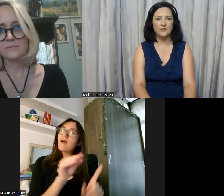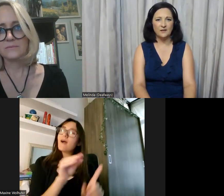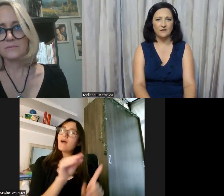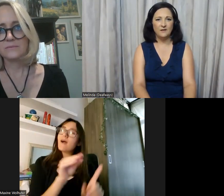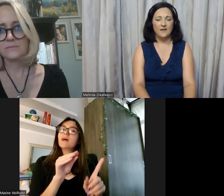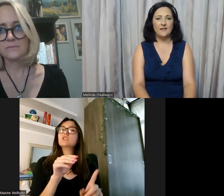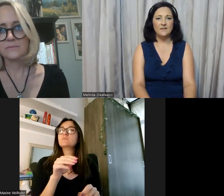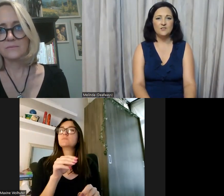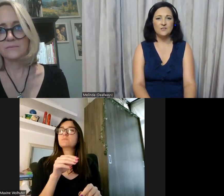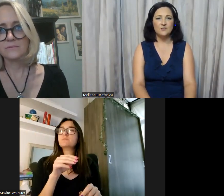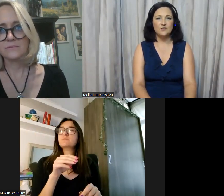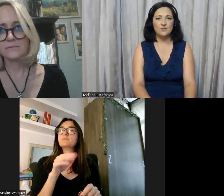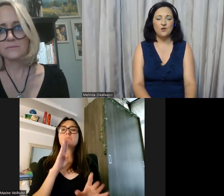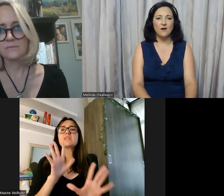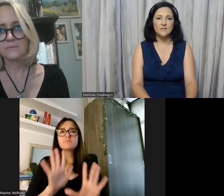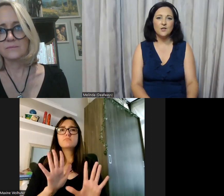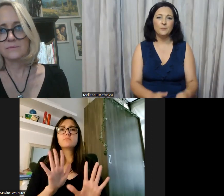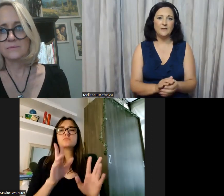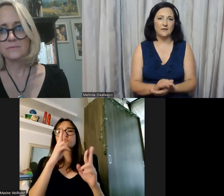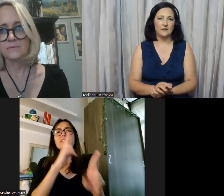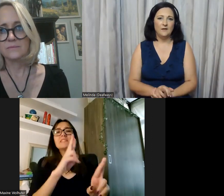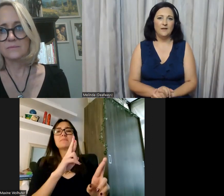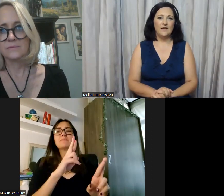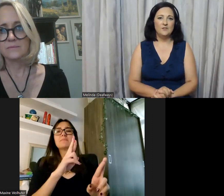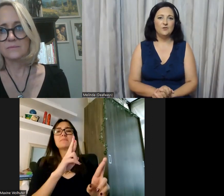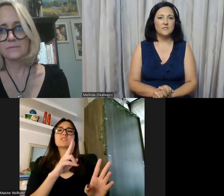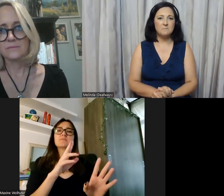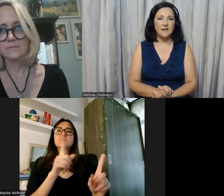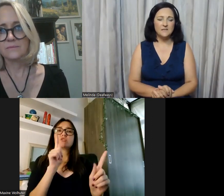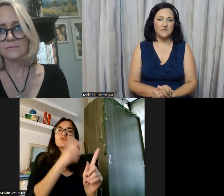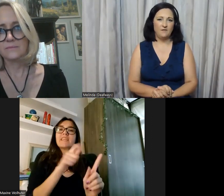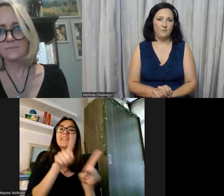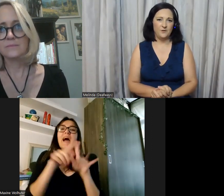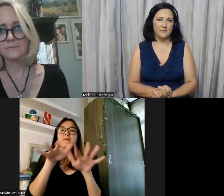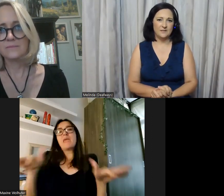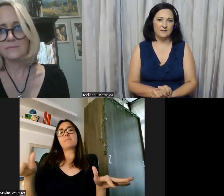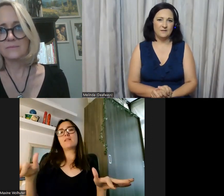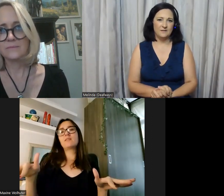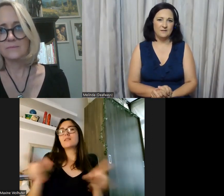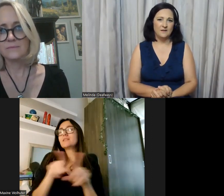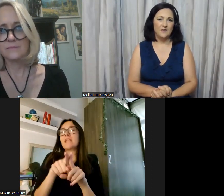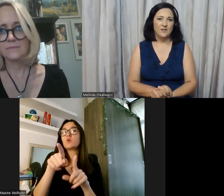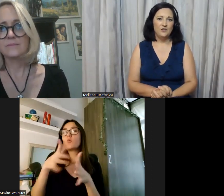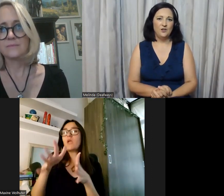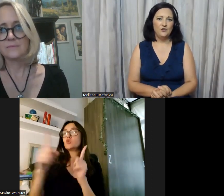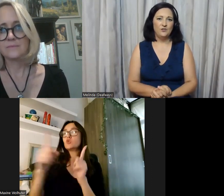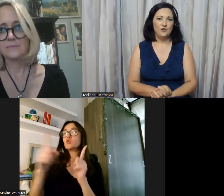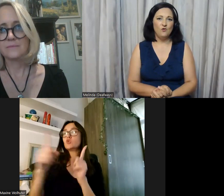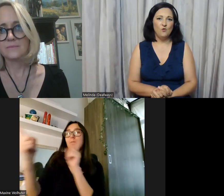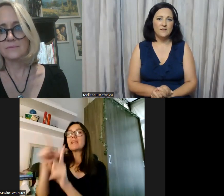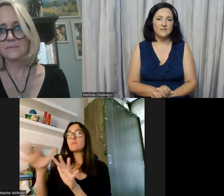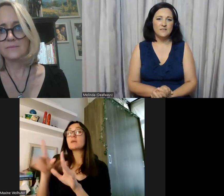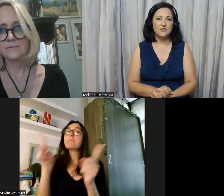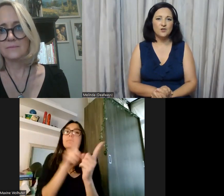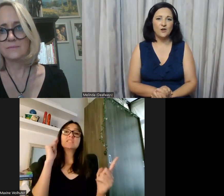what do you think? I think just to ask their opinion and to respect a deaf person. You